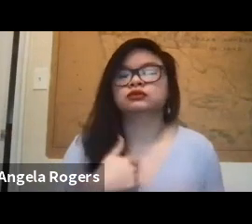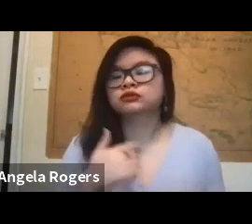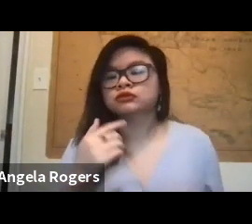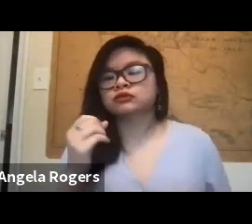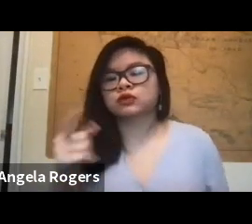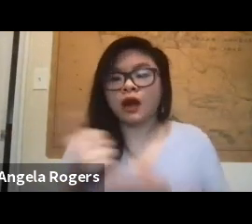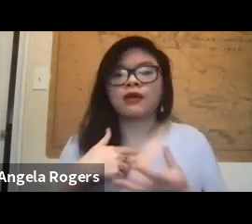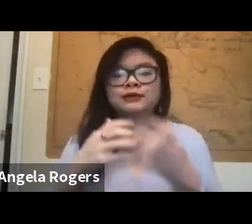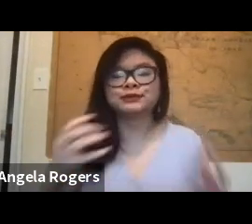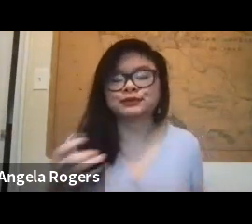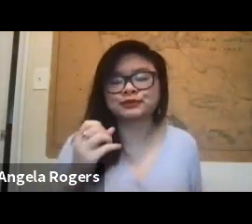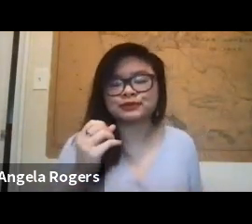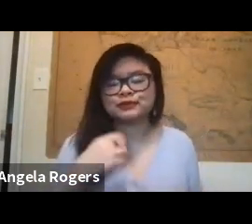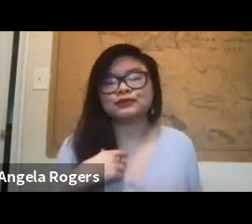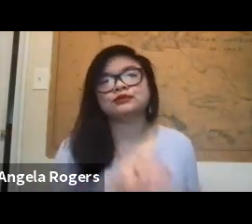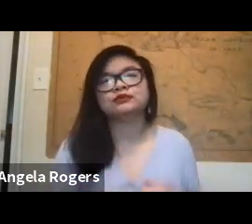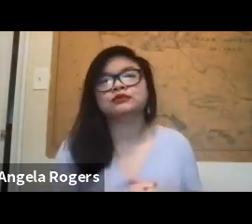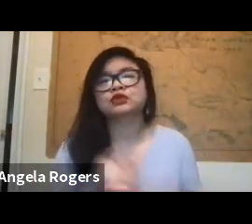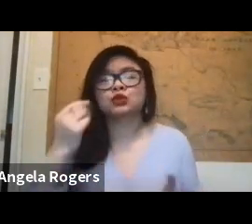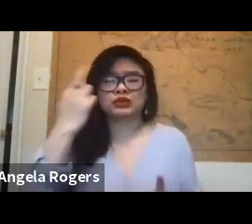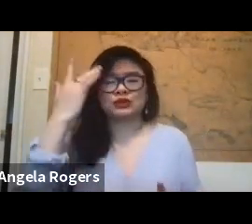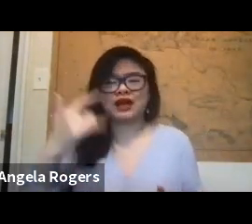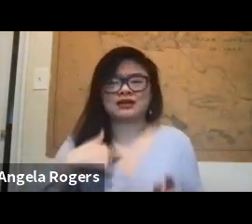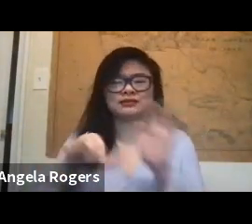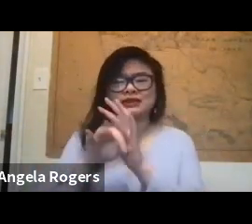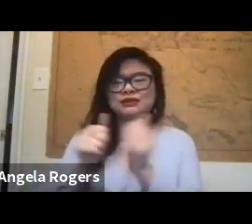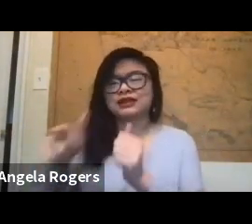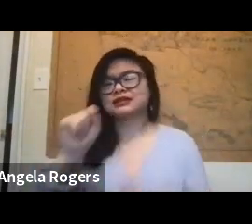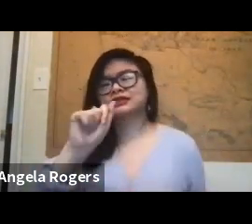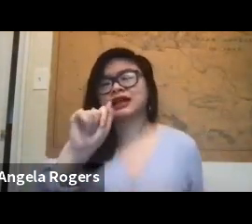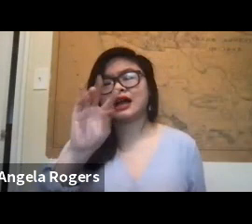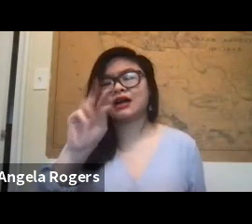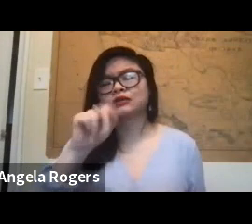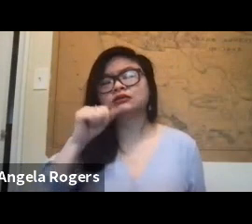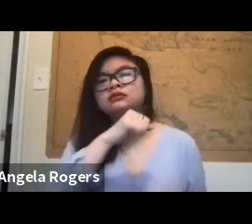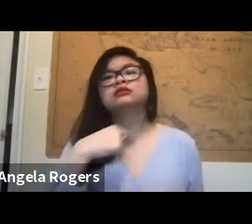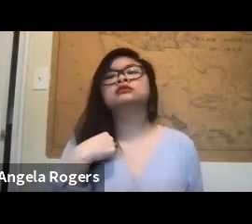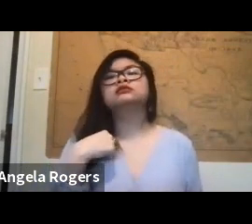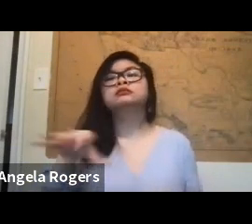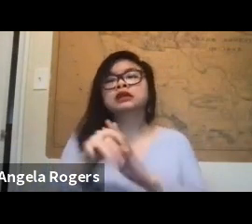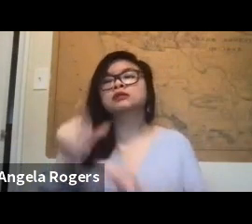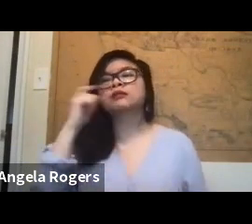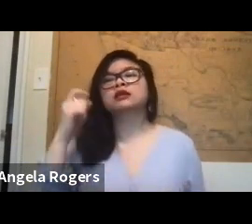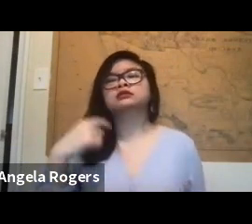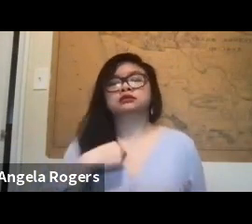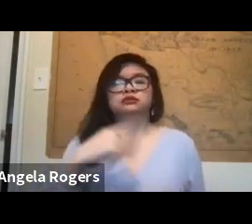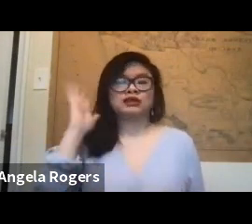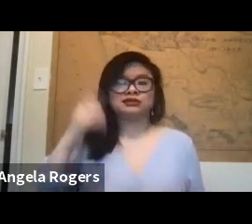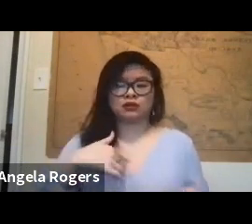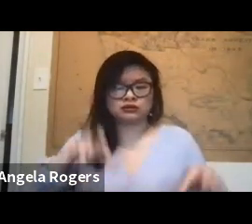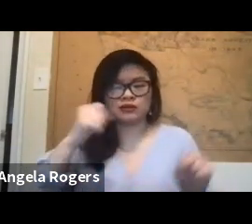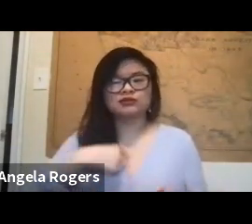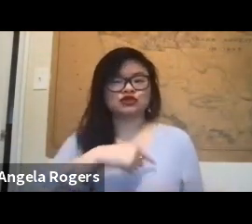me just to fill out the application and all of that. So they helped a lot. So I chose